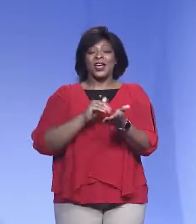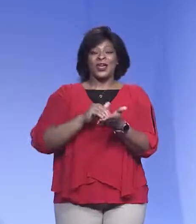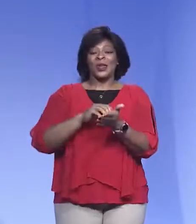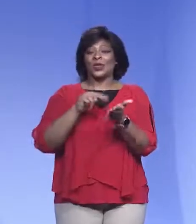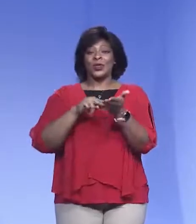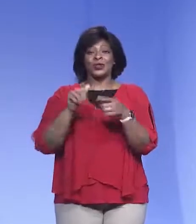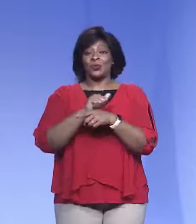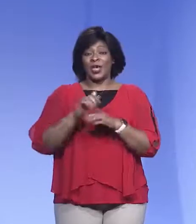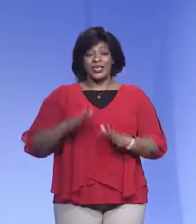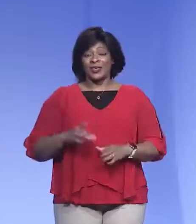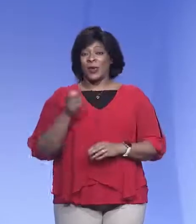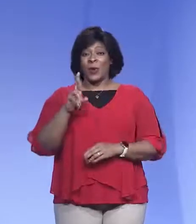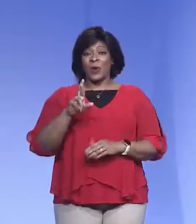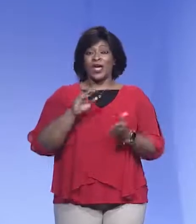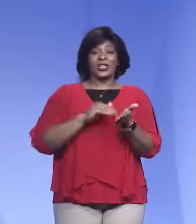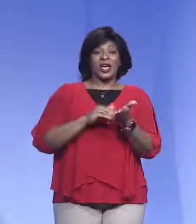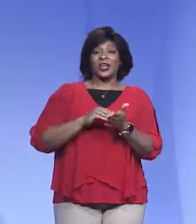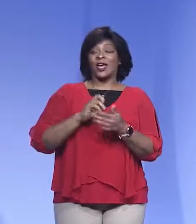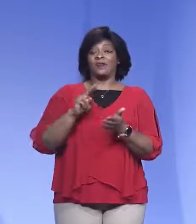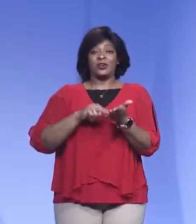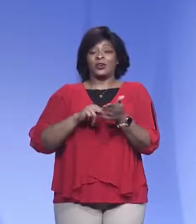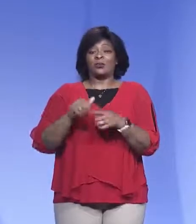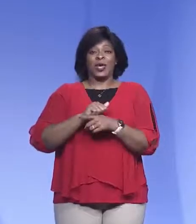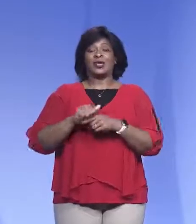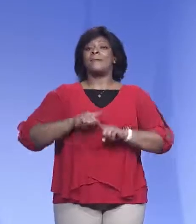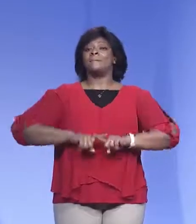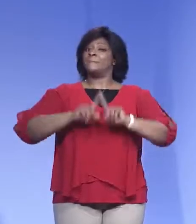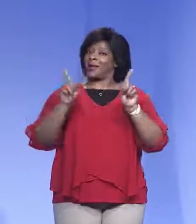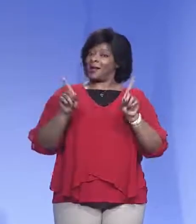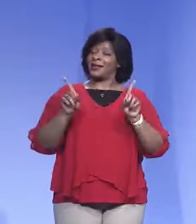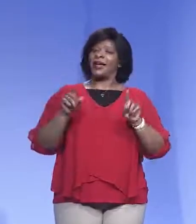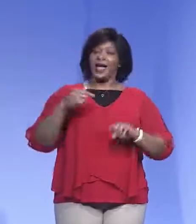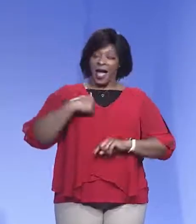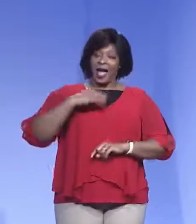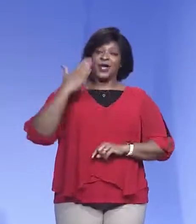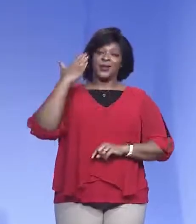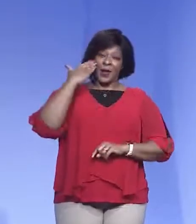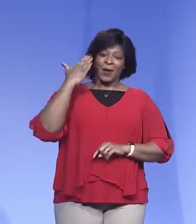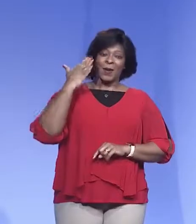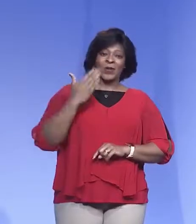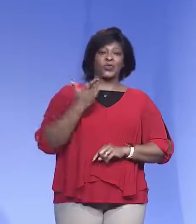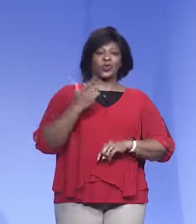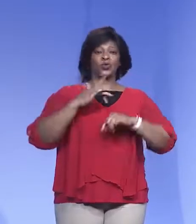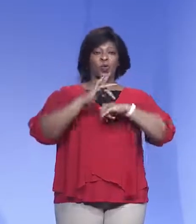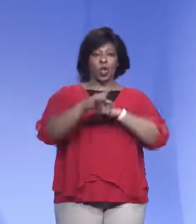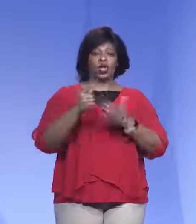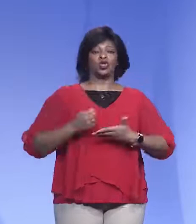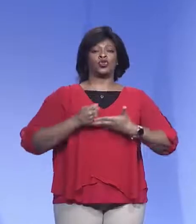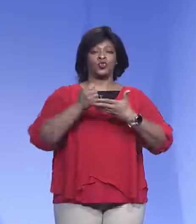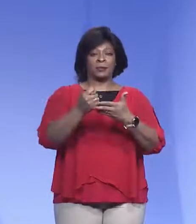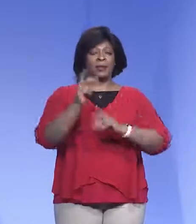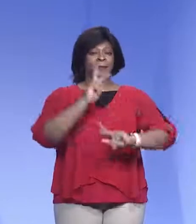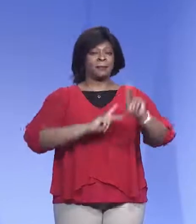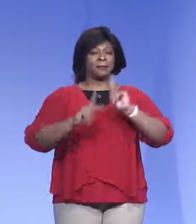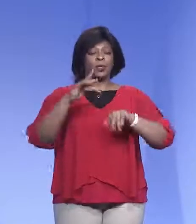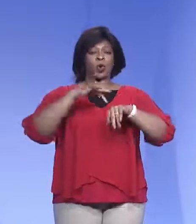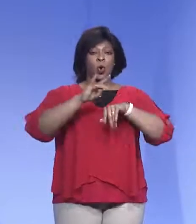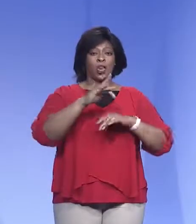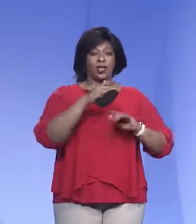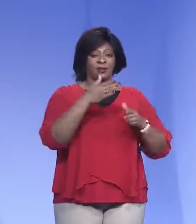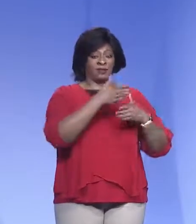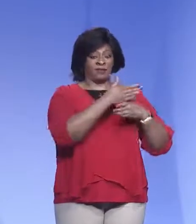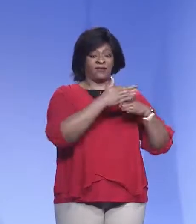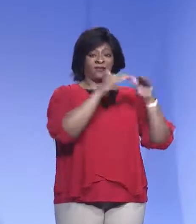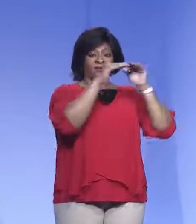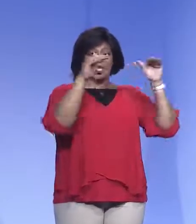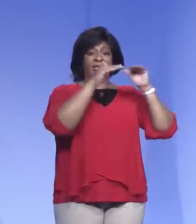nurse practitioner or a doctor of nurse practice. But I do know that there are early treatments that people in the early phases of a